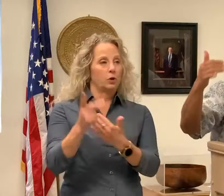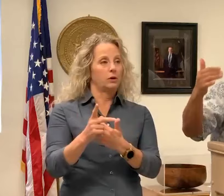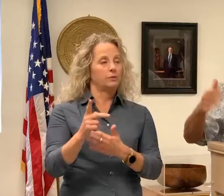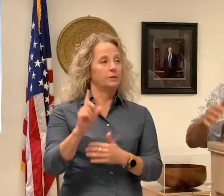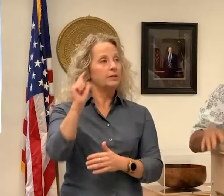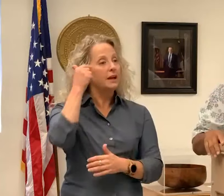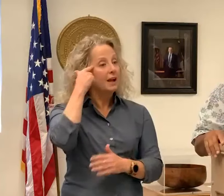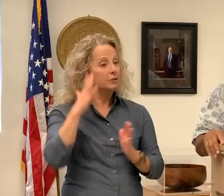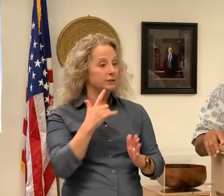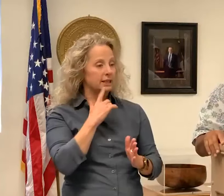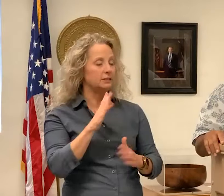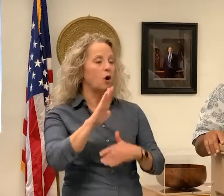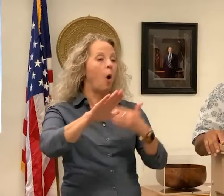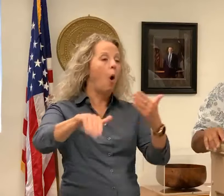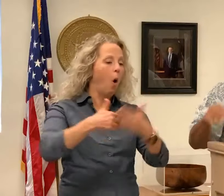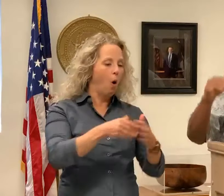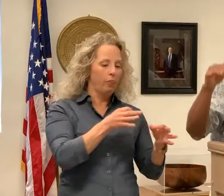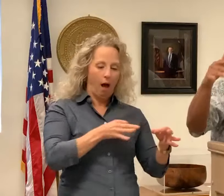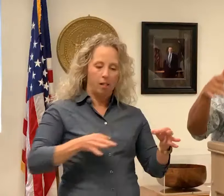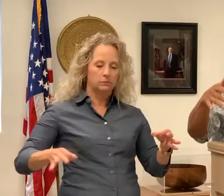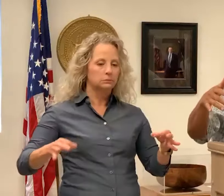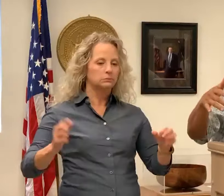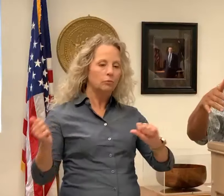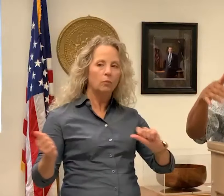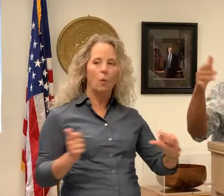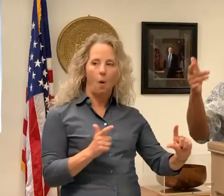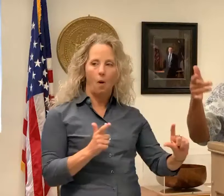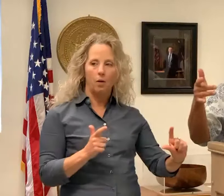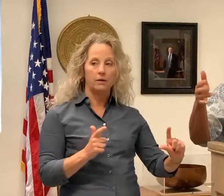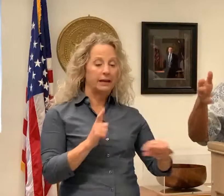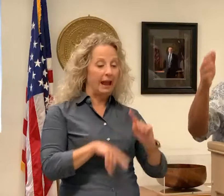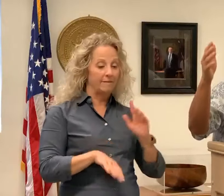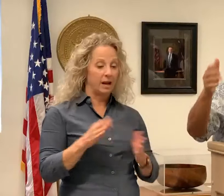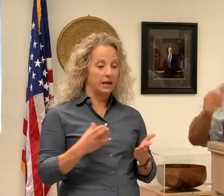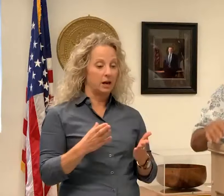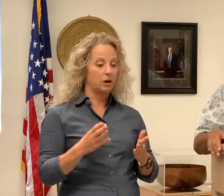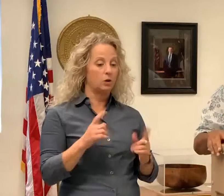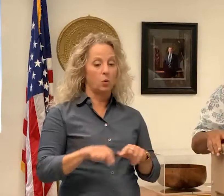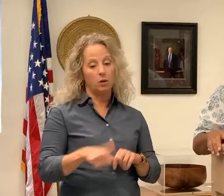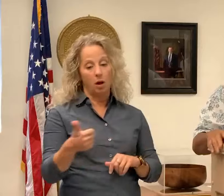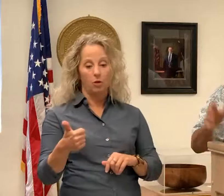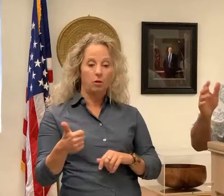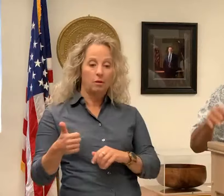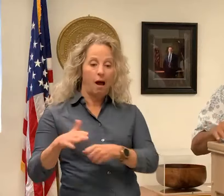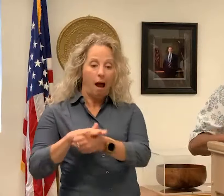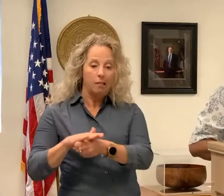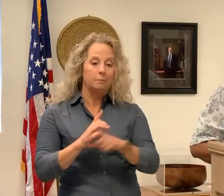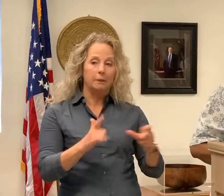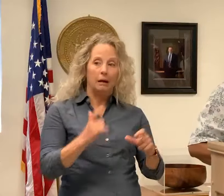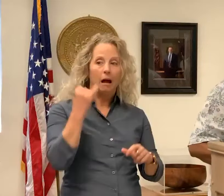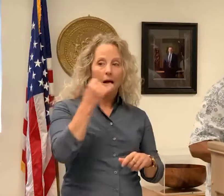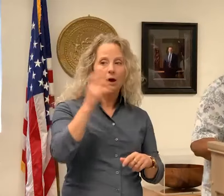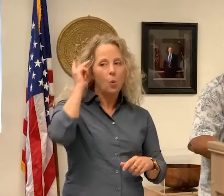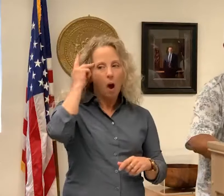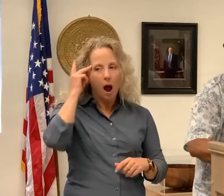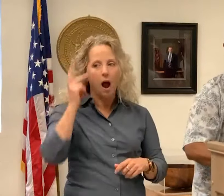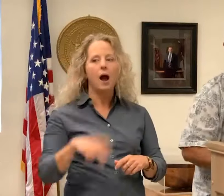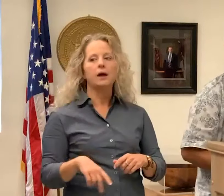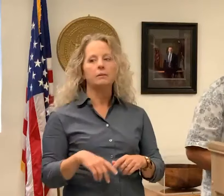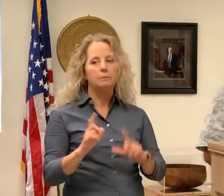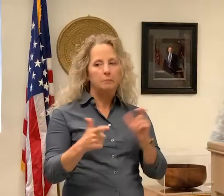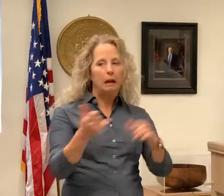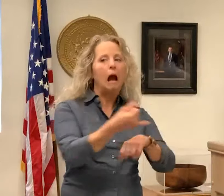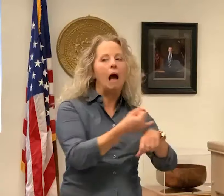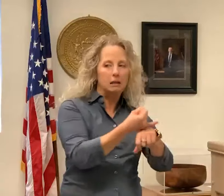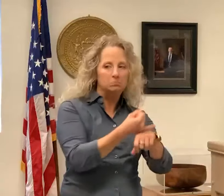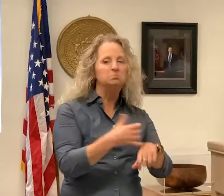earlier, it's on every single island. So if they can't find work here, if they can go to Kauai, there's units on Kauai, Big Island, and Oahu. So just wanted to add to